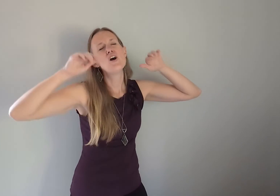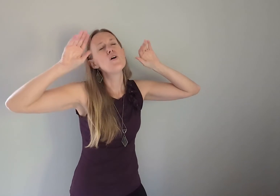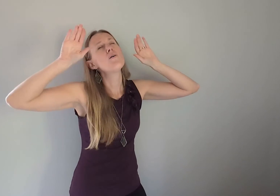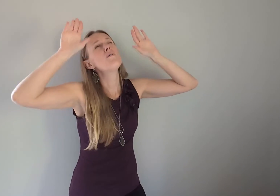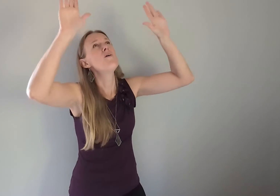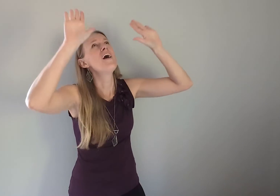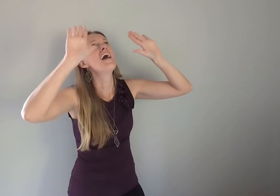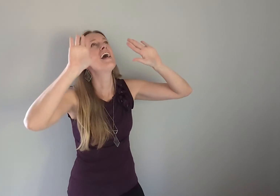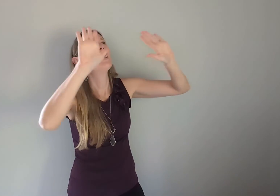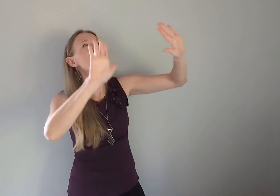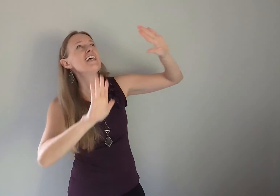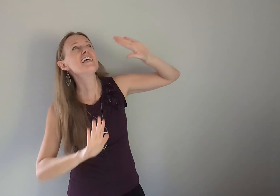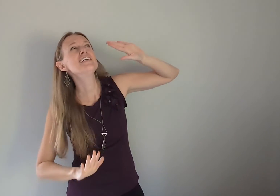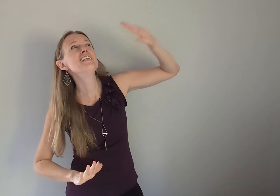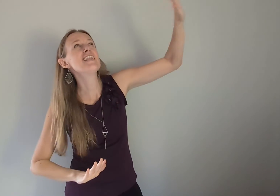provided. Great is thy